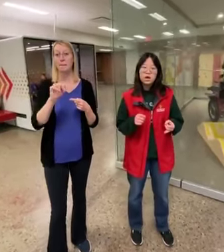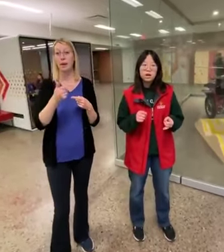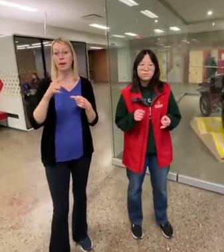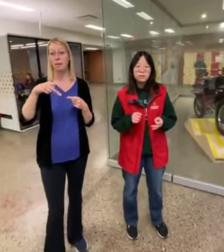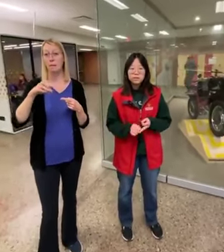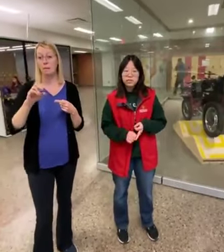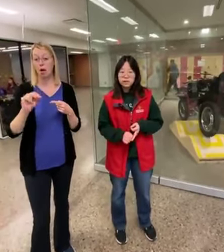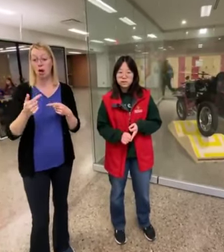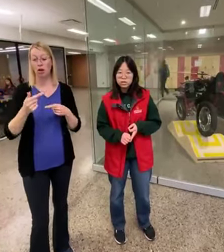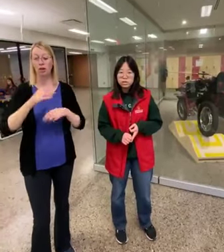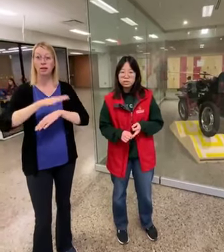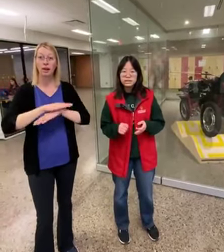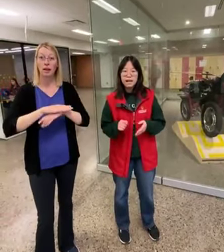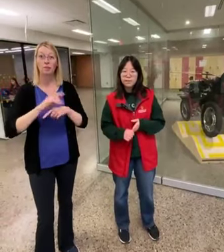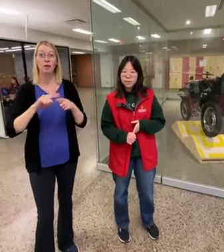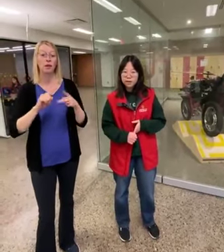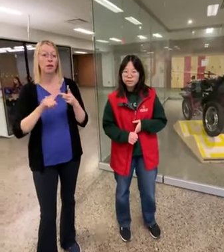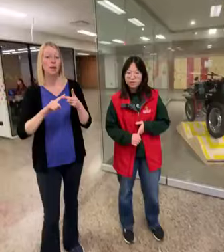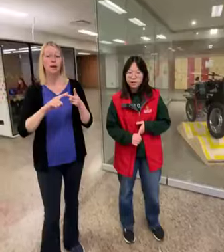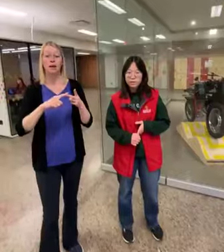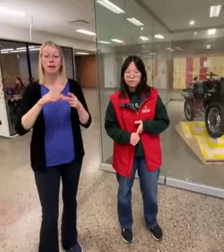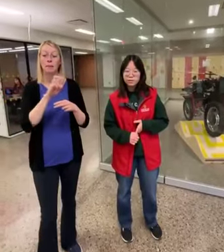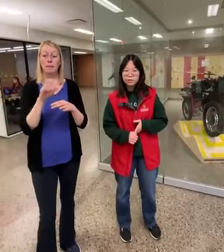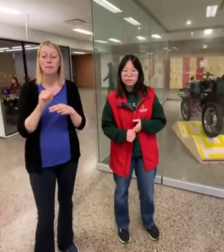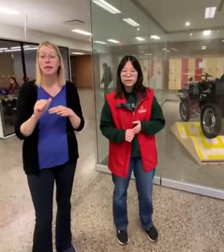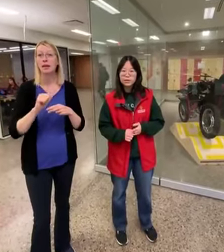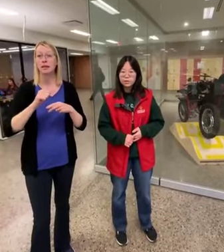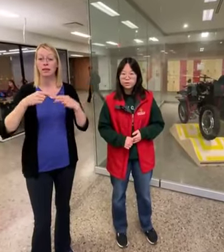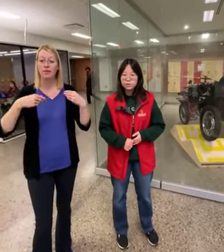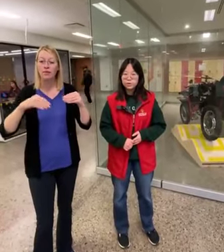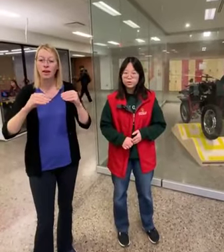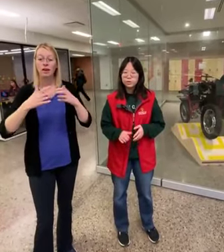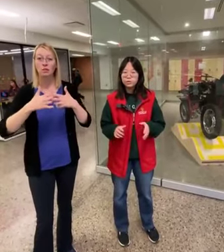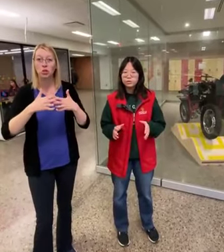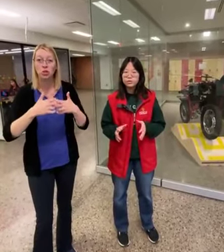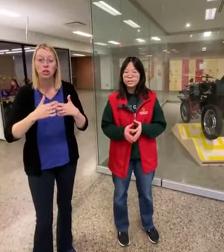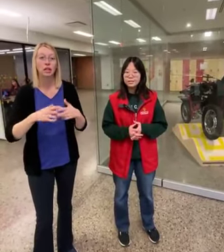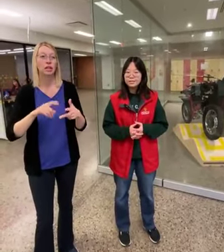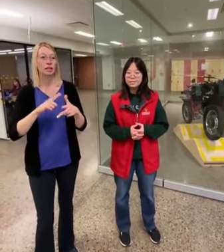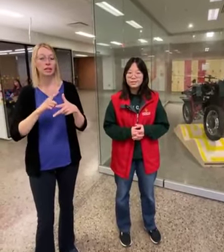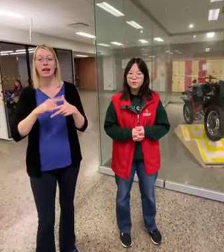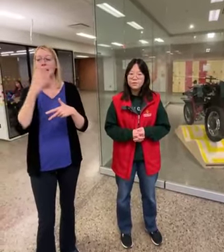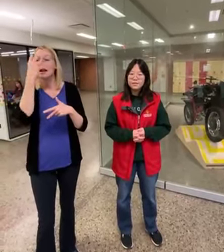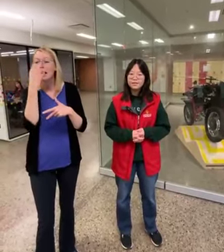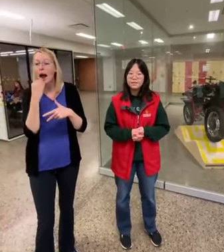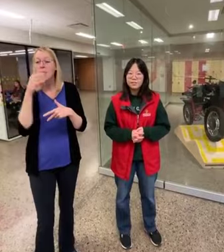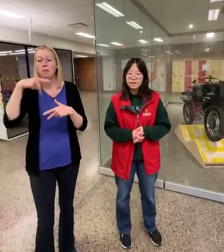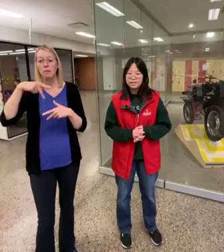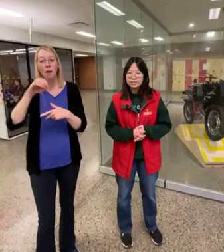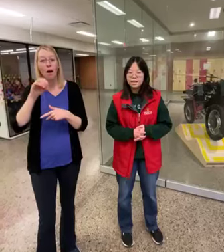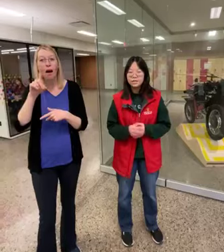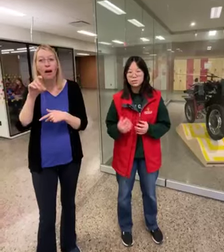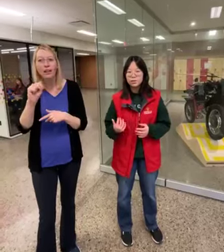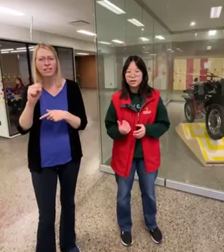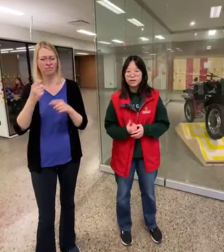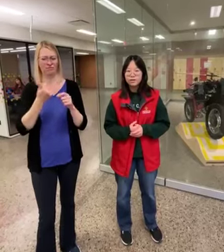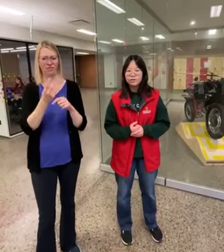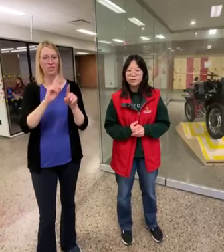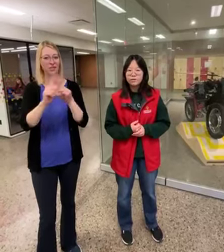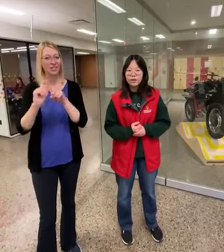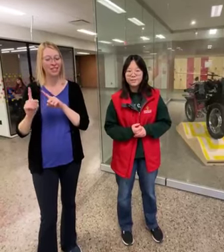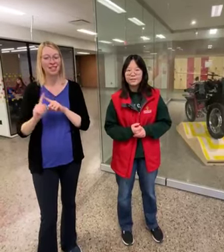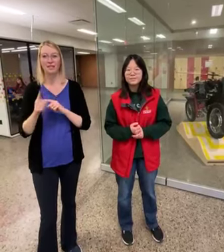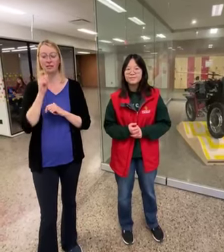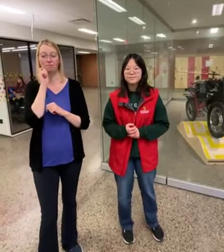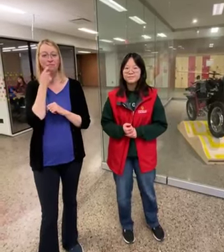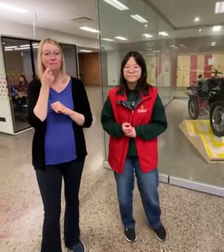machines, pizza vending machines, nap pods on the upper floors, and a bunch more. So those are just to list a few of the things that you might see as we're walking